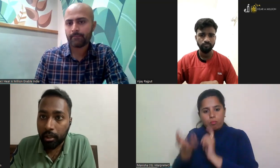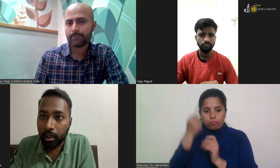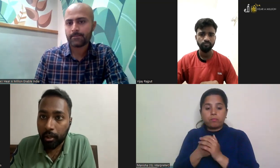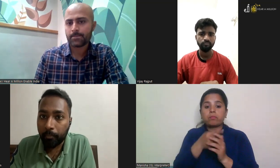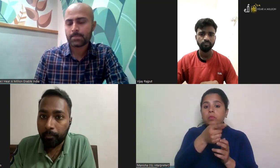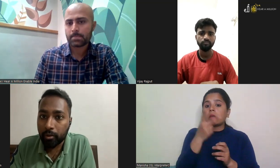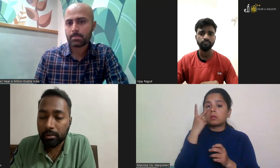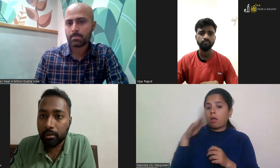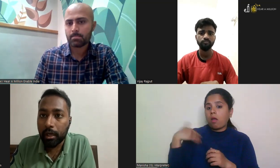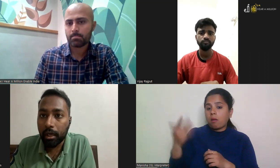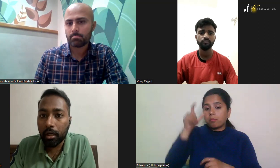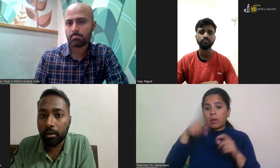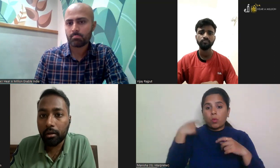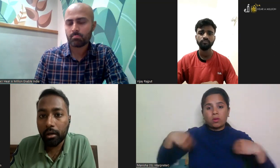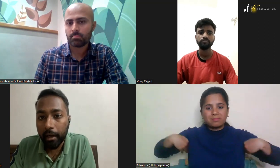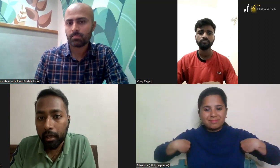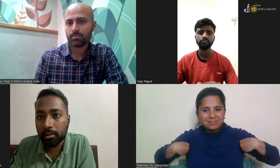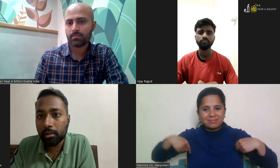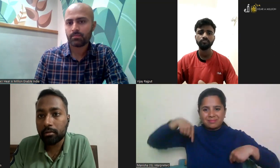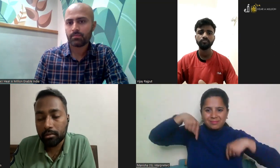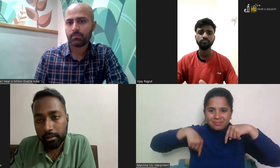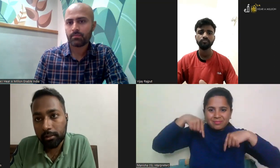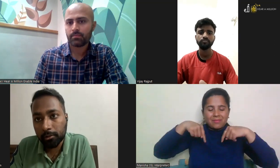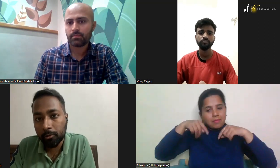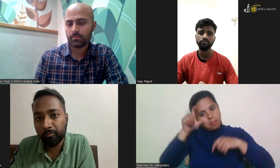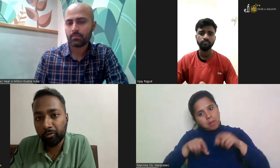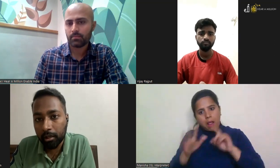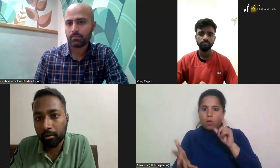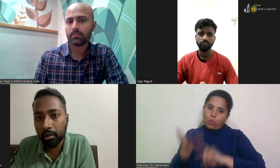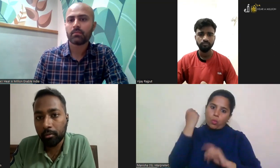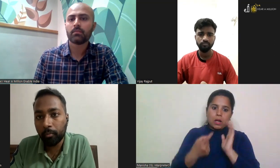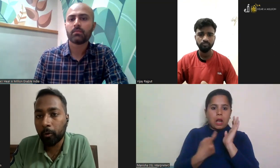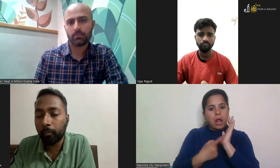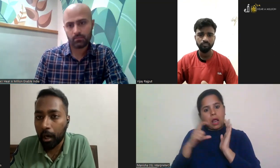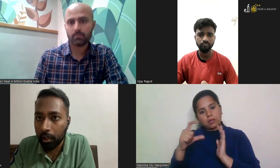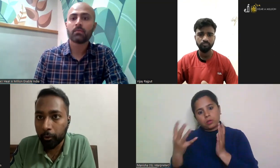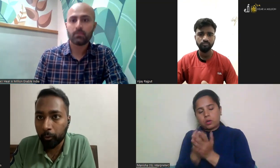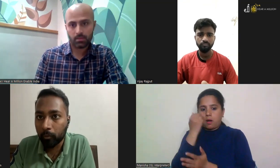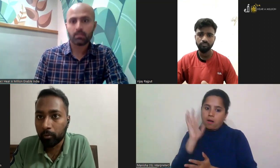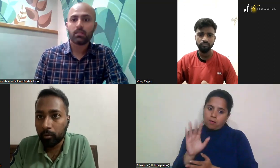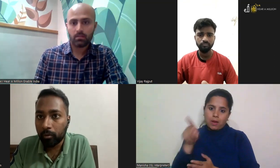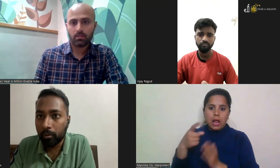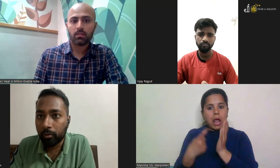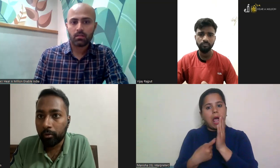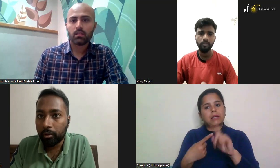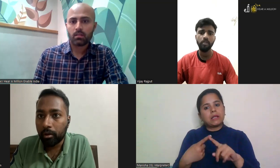orthopedically handicapped person gets registration of vehicle from RTO